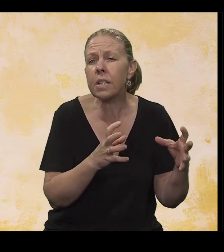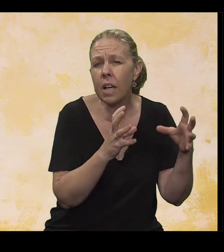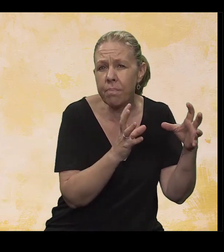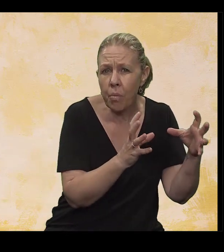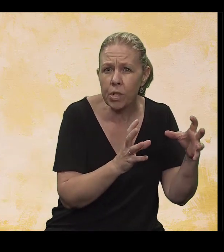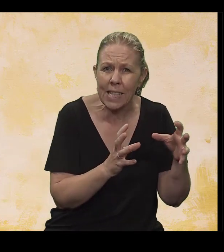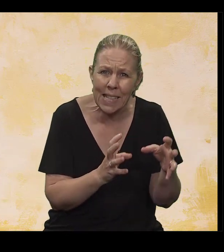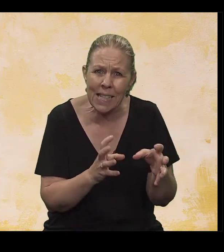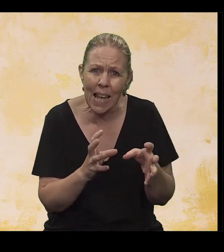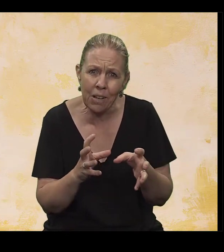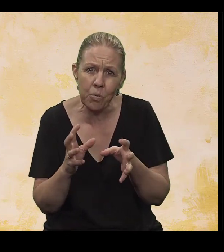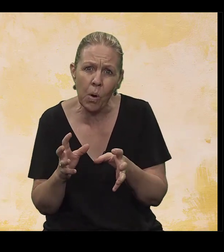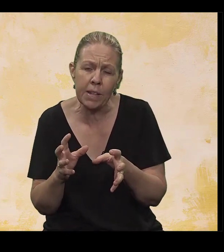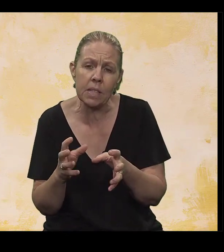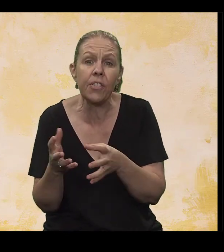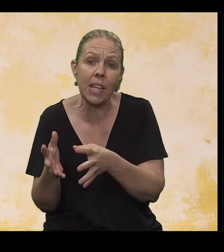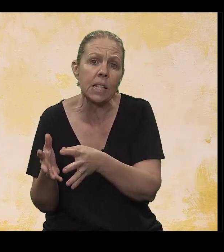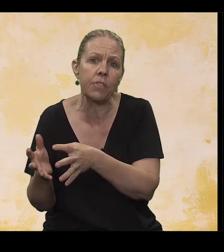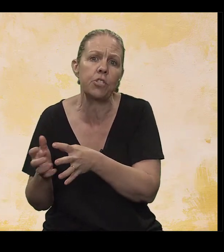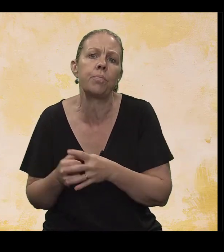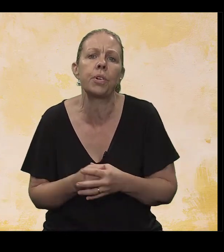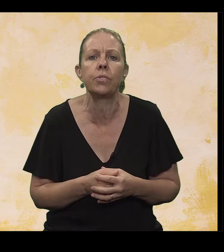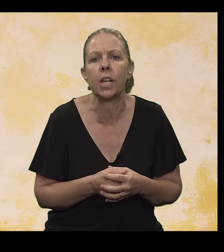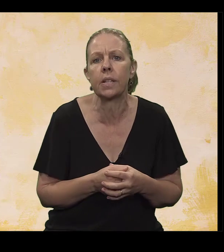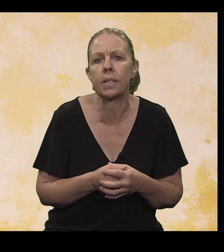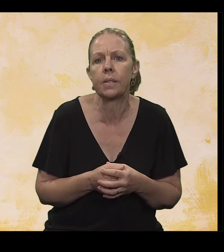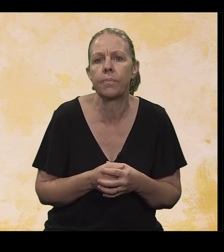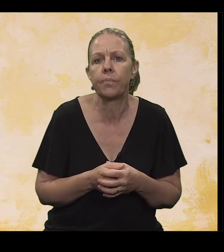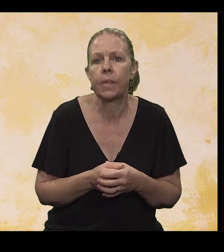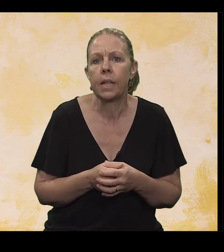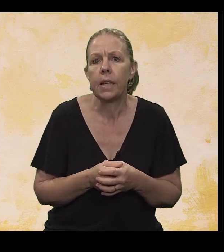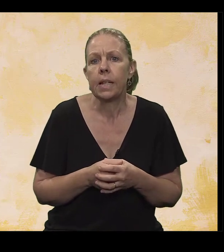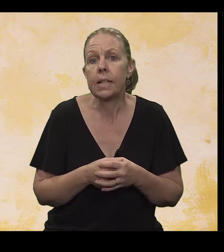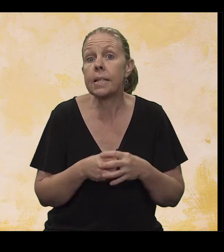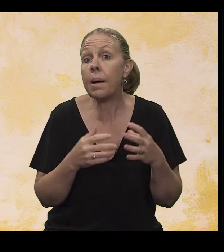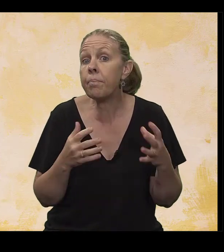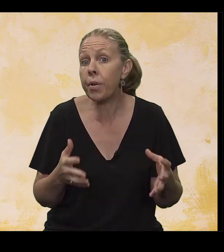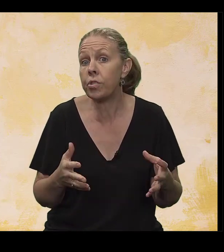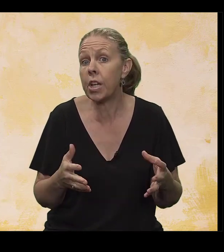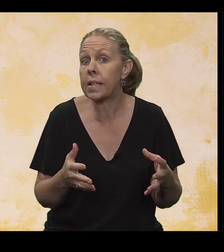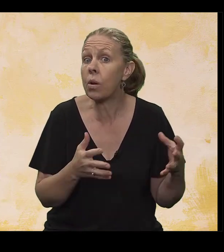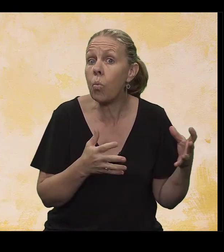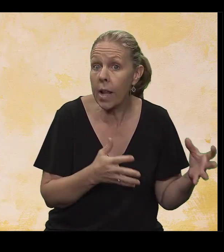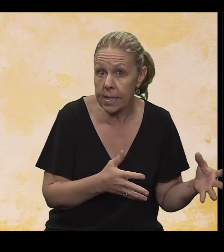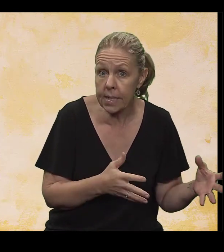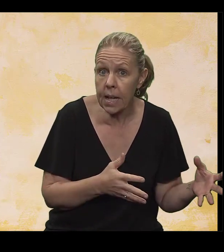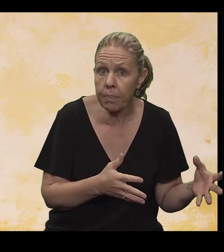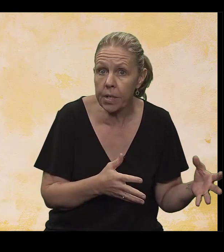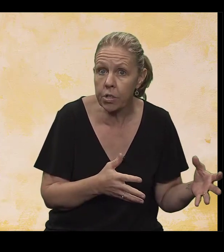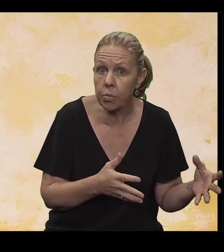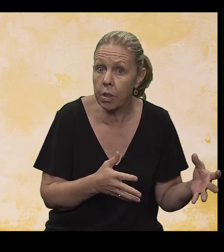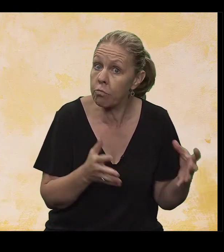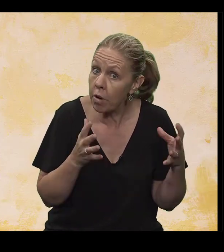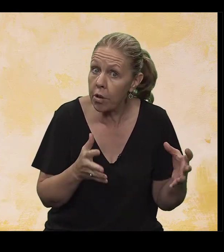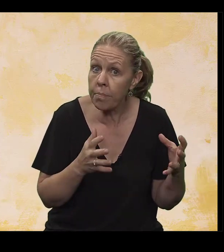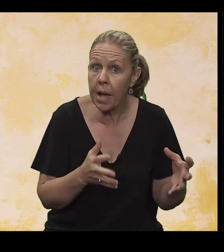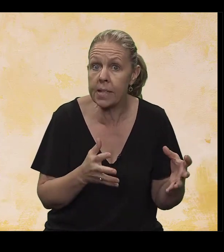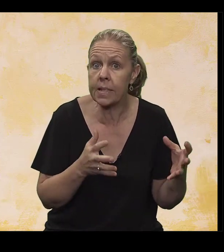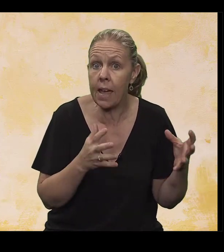alongside more detailed ones for individual projects. Now, some projects are well established with a robust